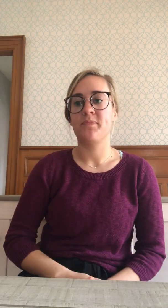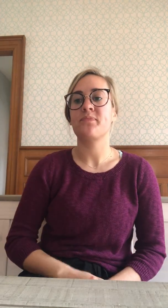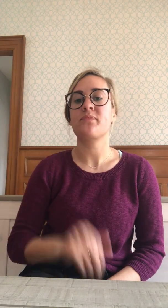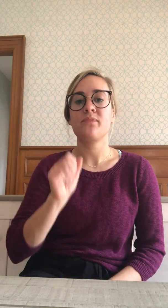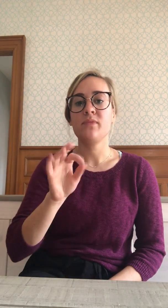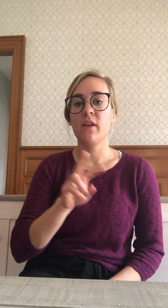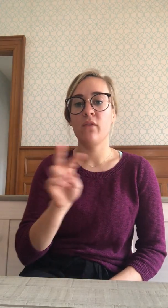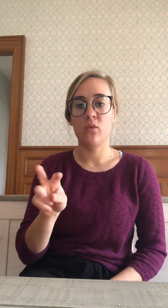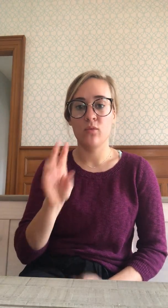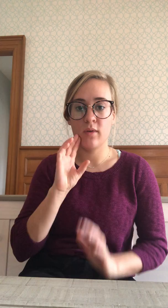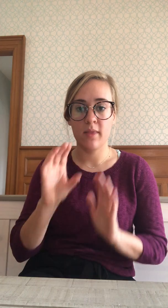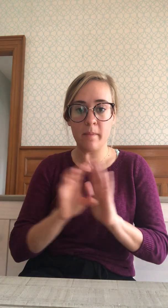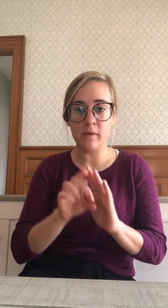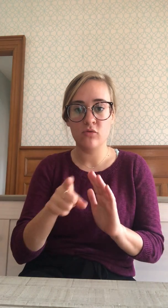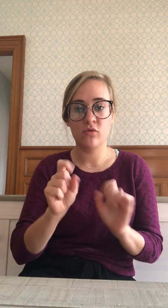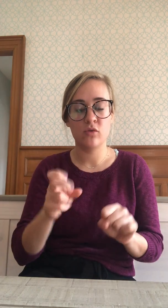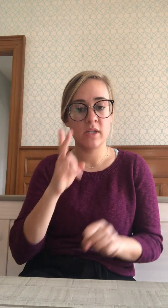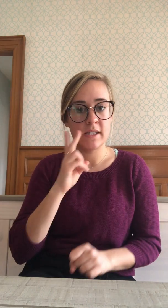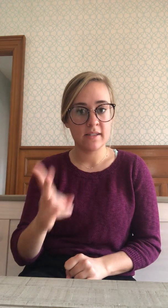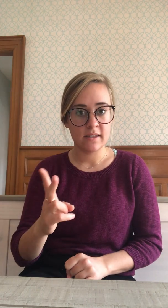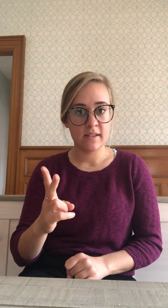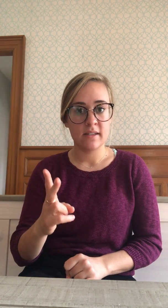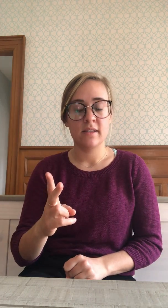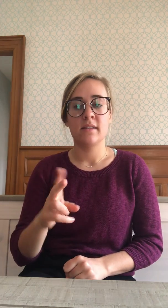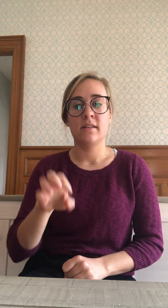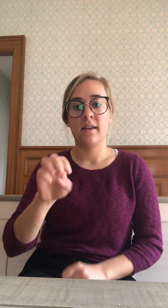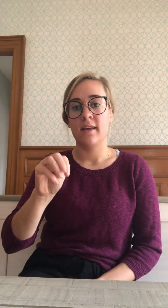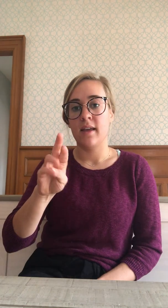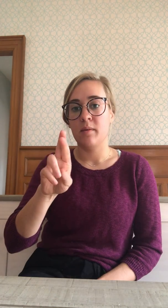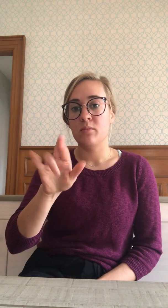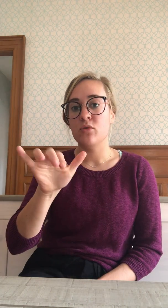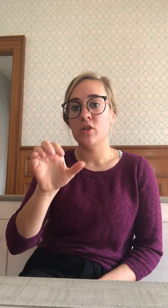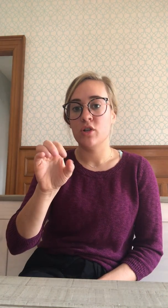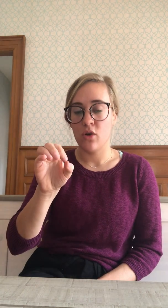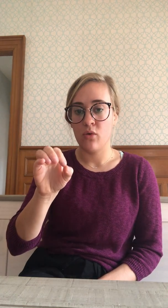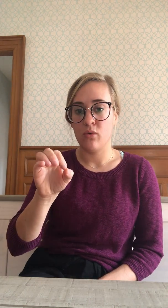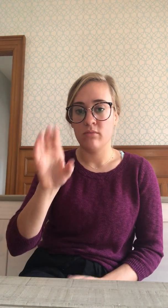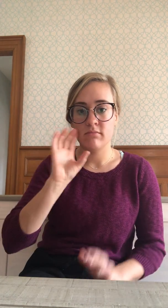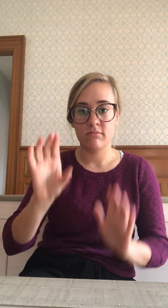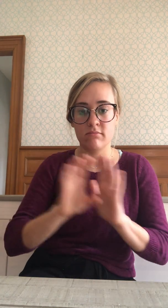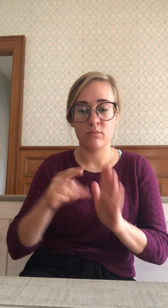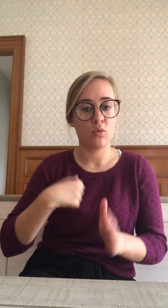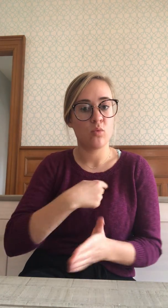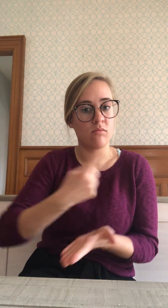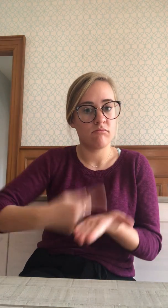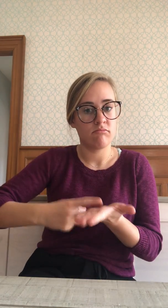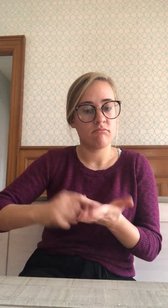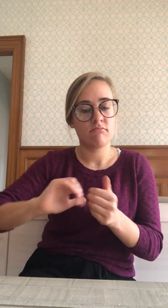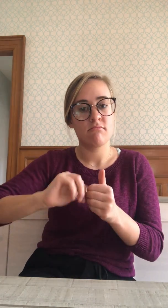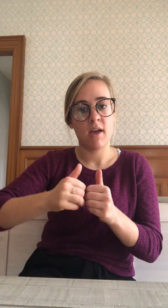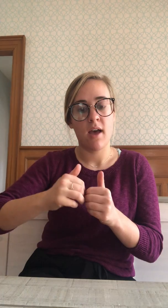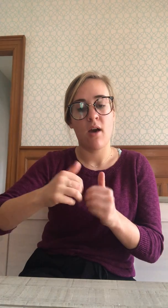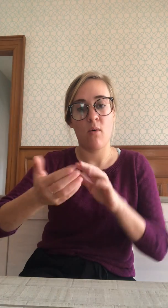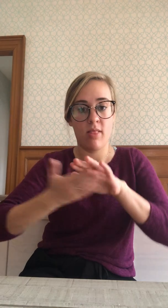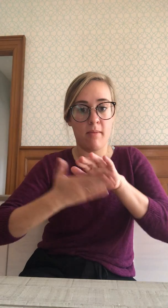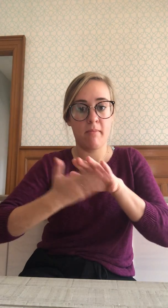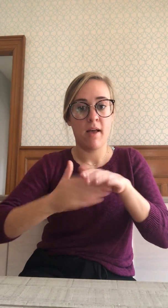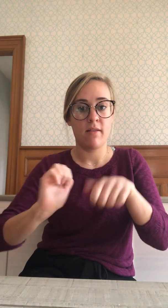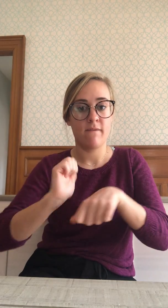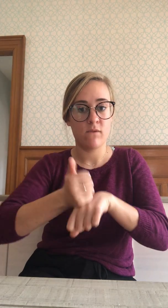can see that embryologic picture that we talked about when we were talking about how the palate forms. So again, this area in the